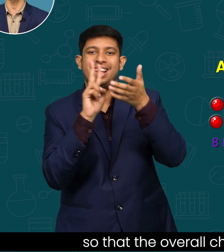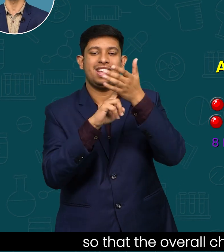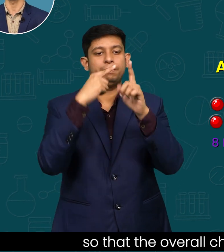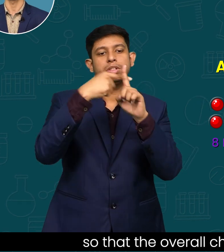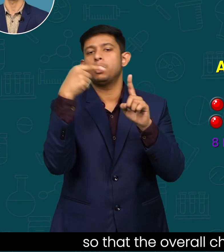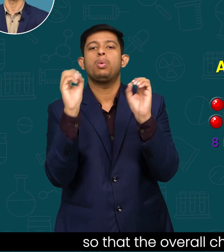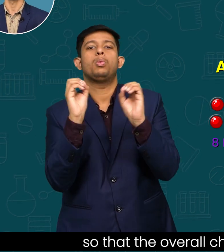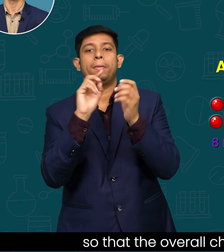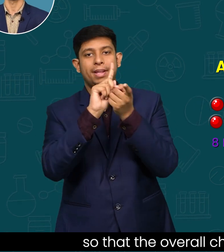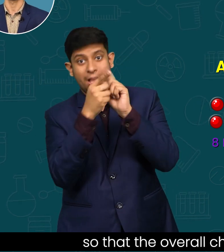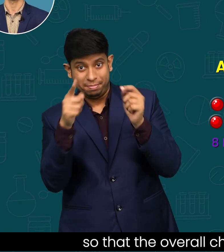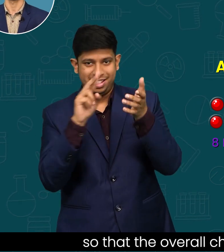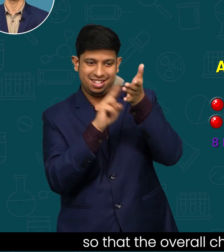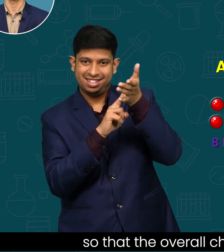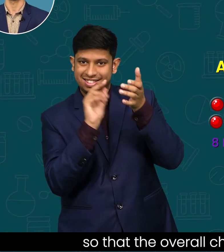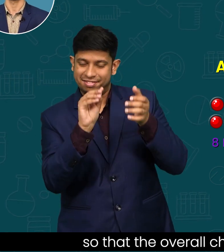becomes neutral.